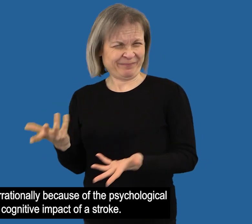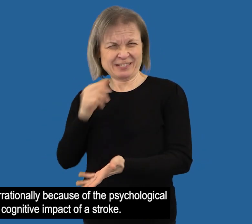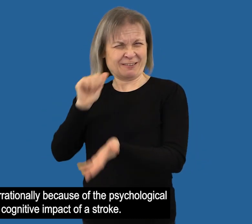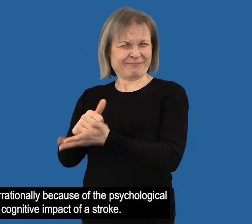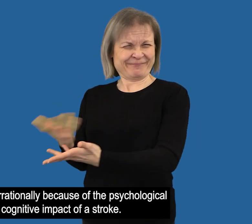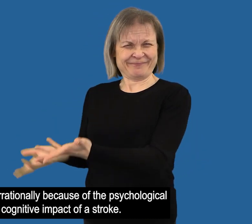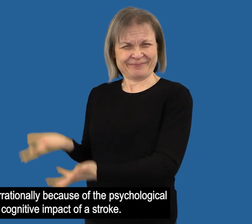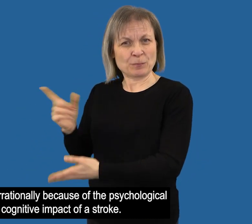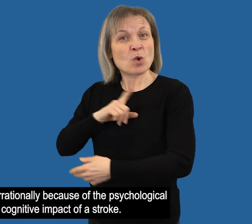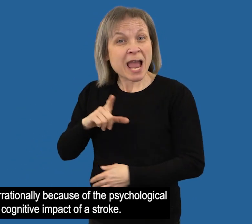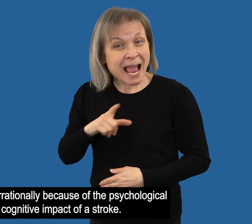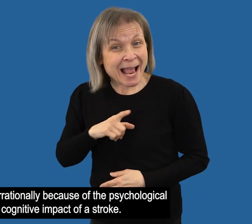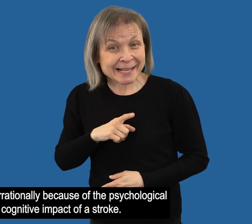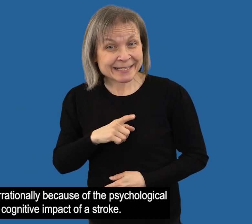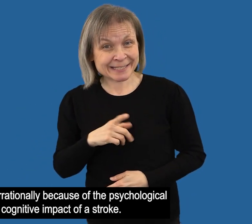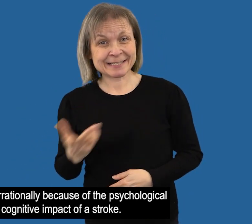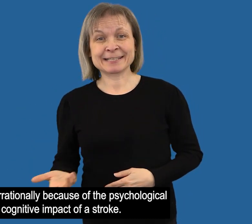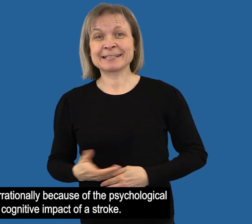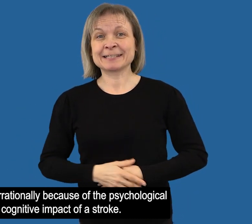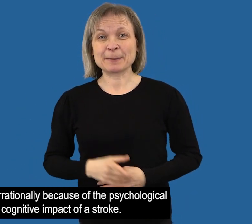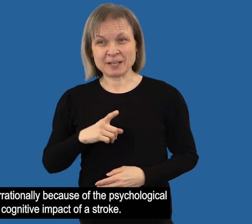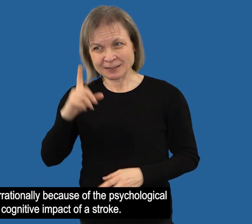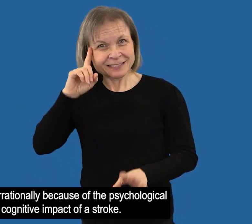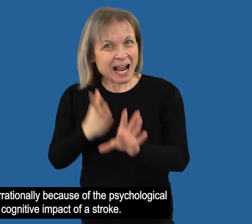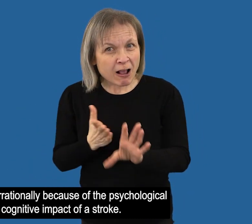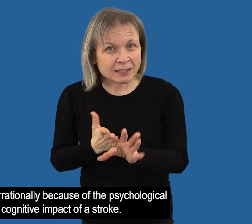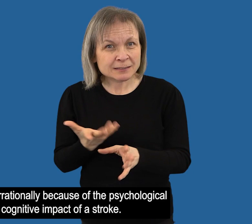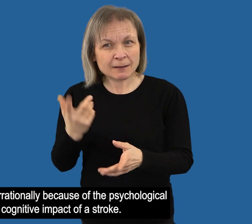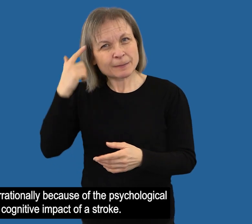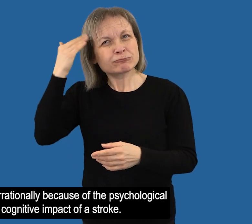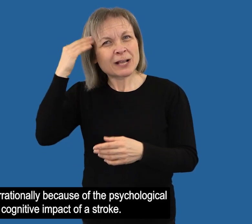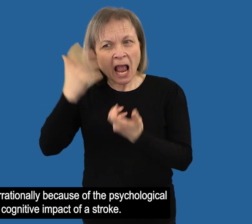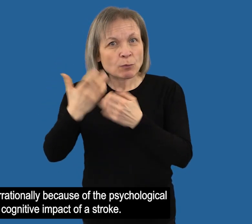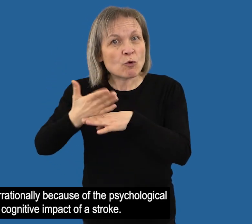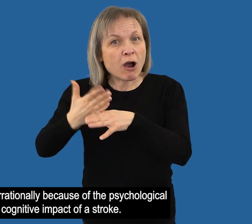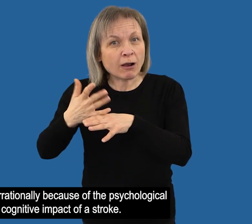and appear to act irrationally because of the psychological and cognitive impact of a stroke.